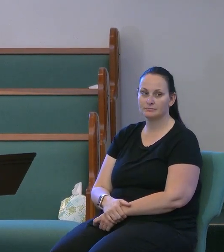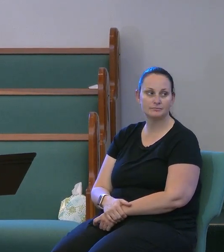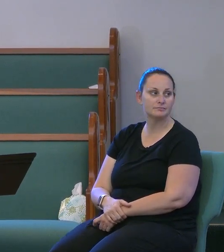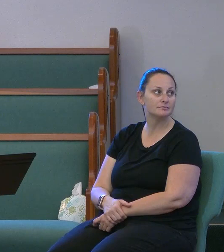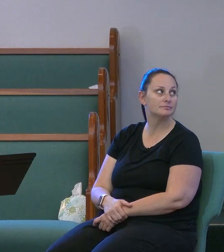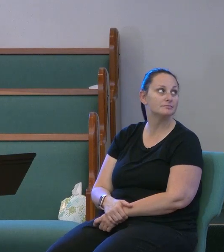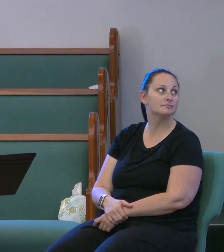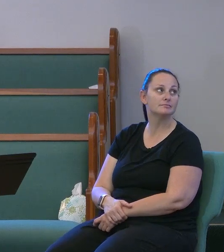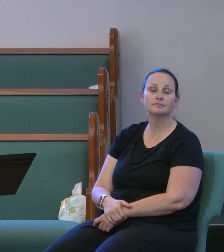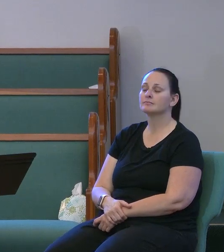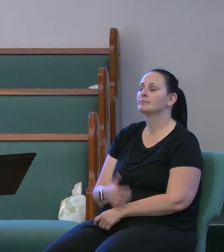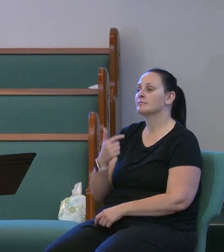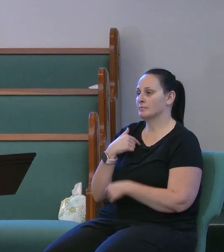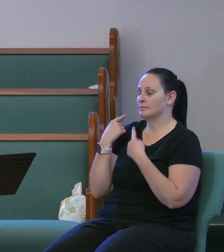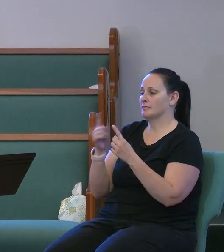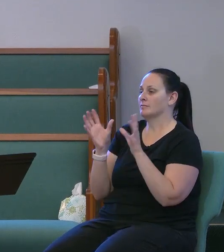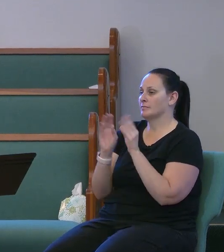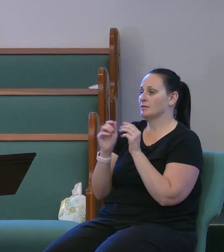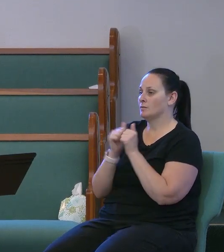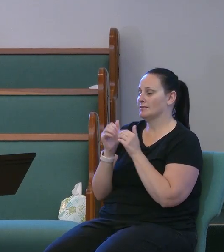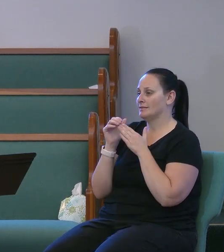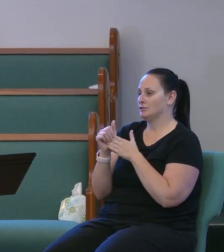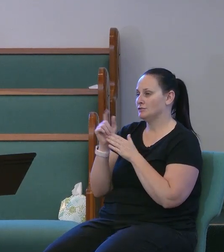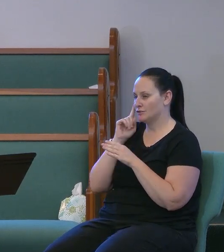And I have been meeting with the leaders of